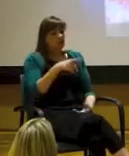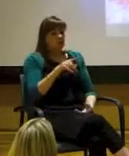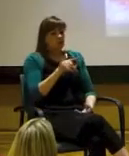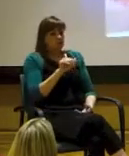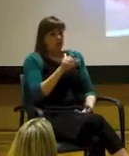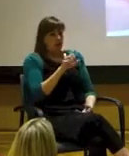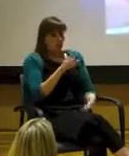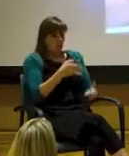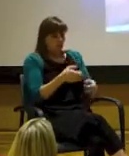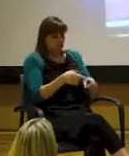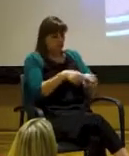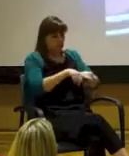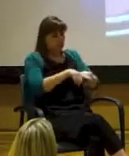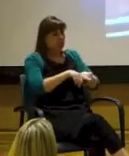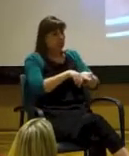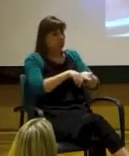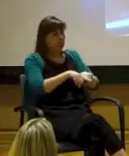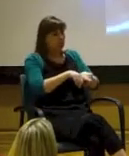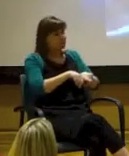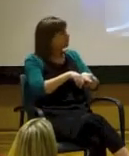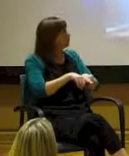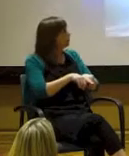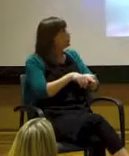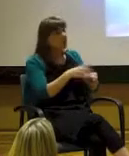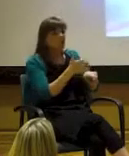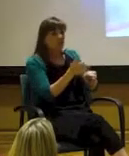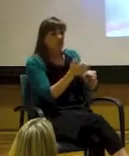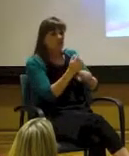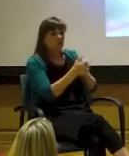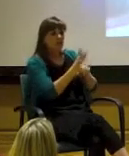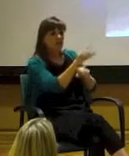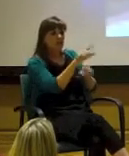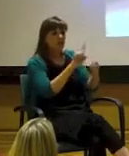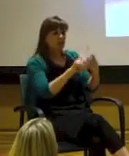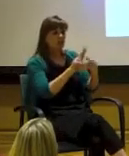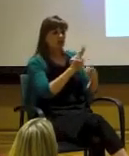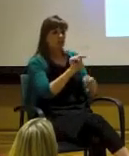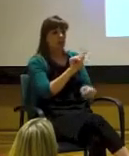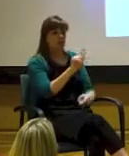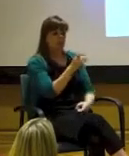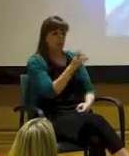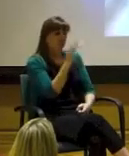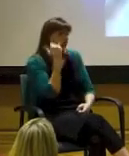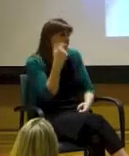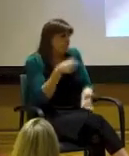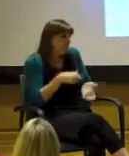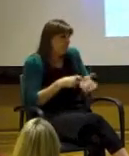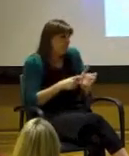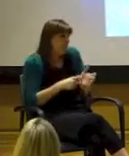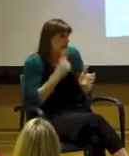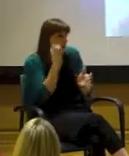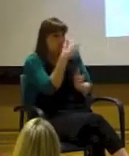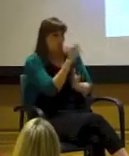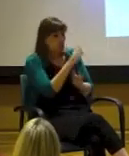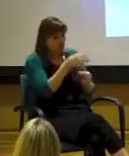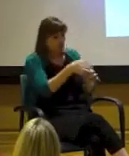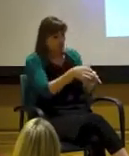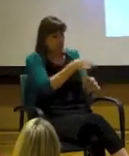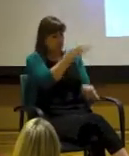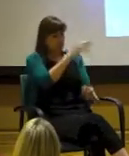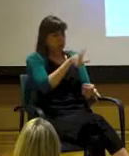been closed. Now, when we come back a few years from now to untether this, if we have to, it's going to look like a spinal